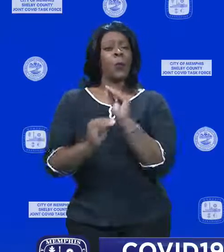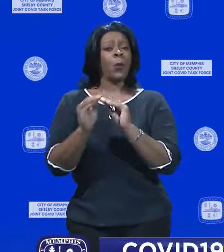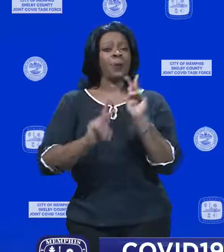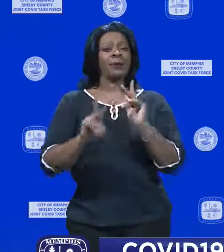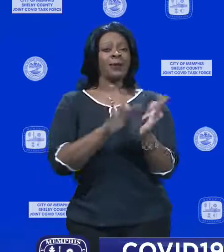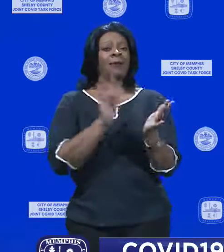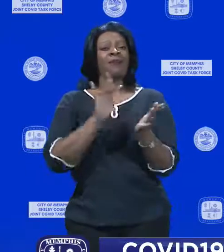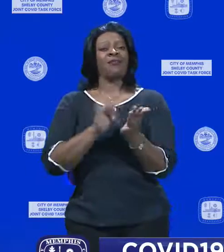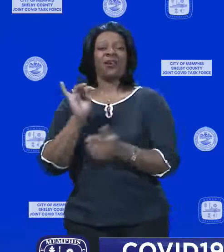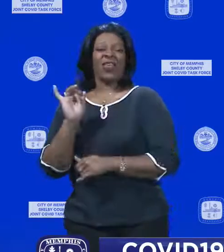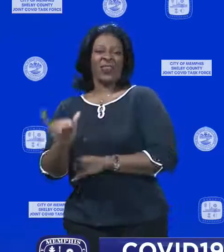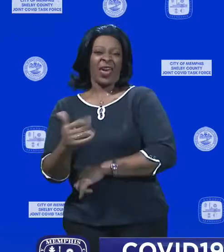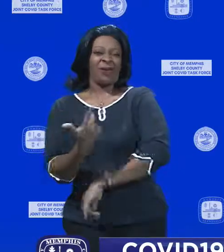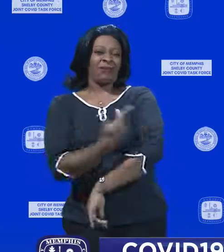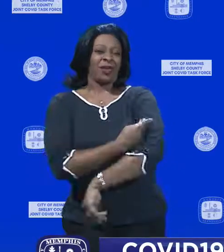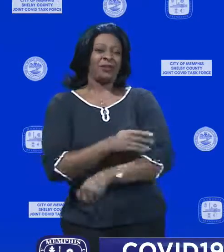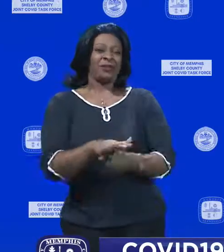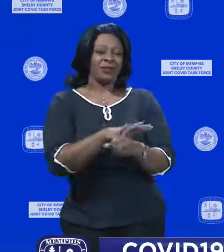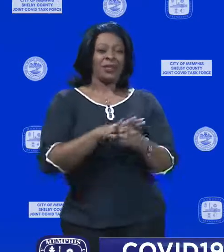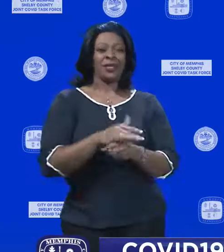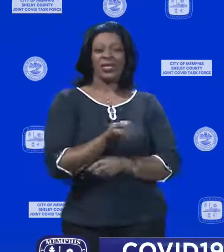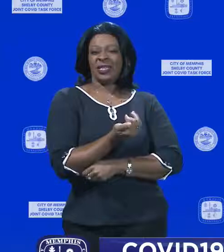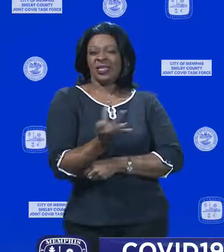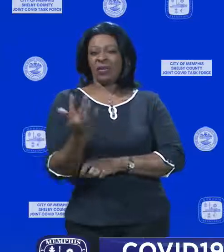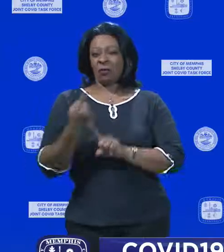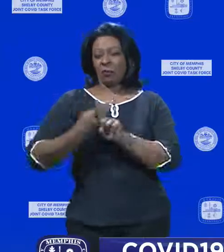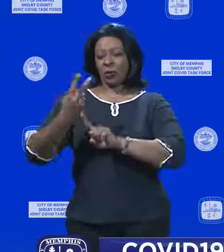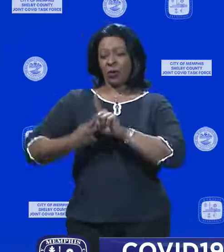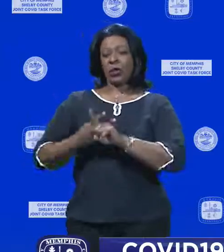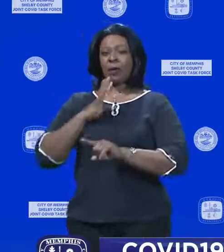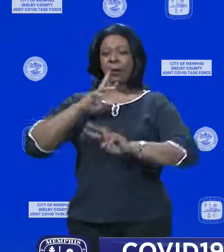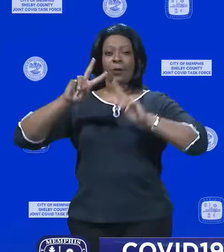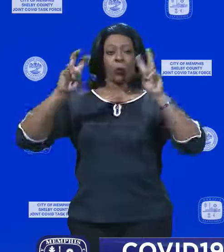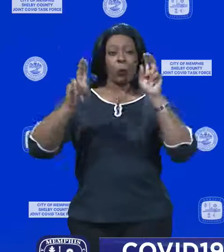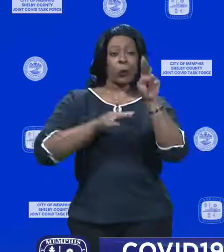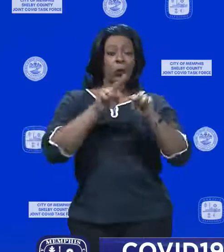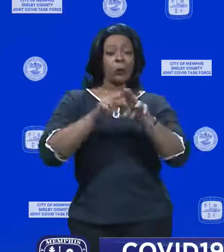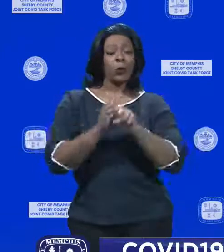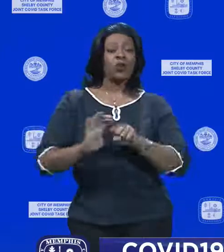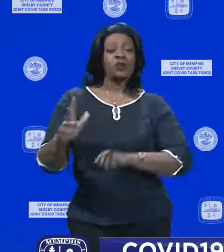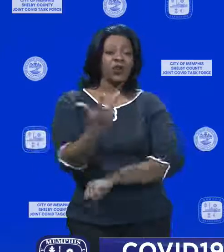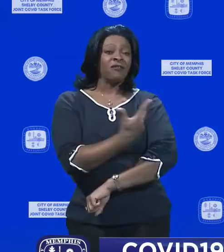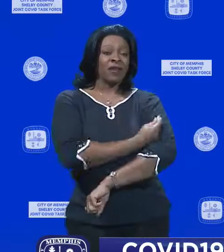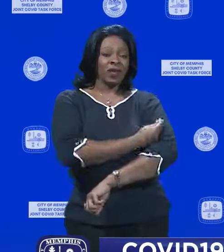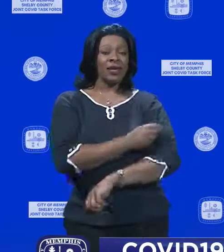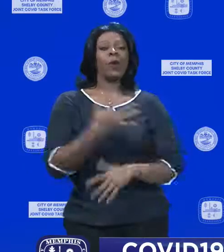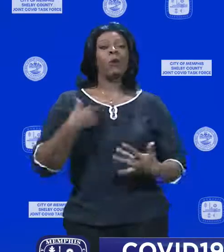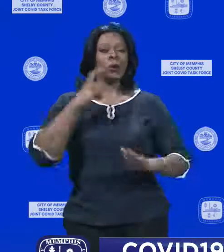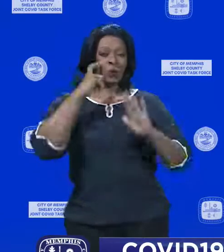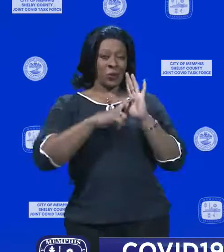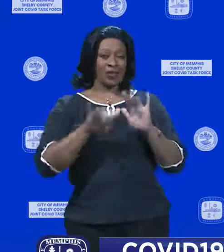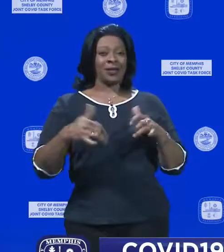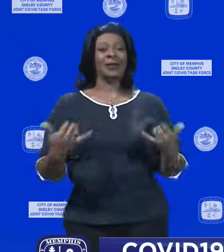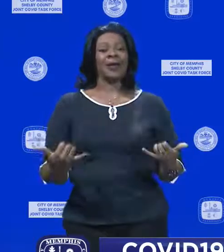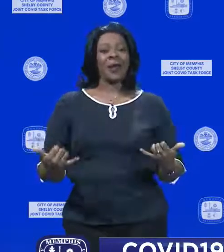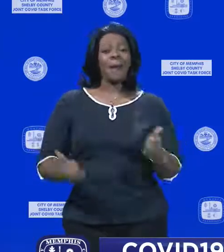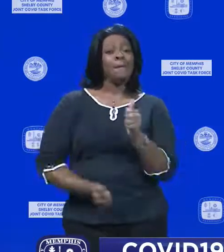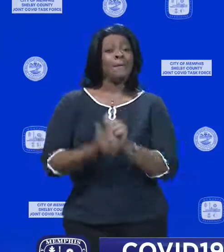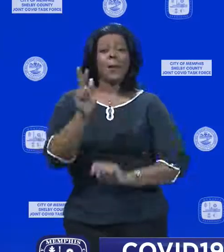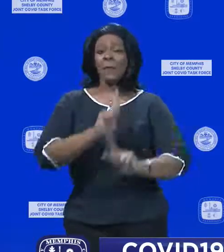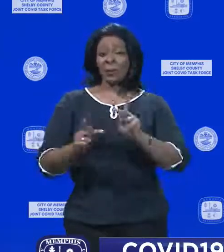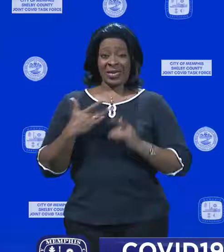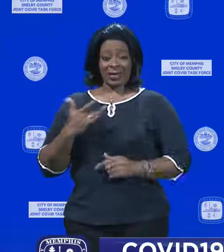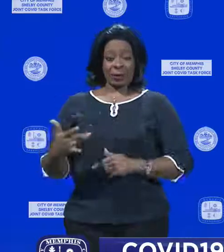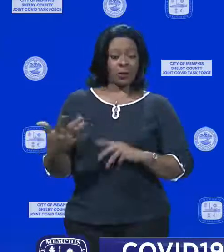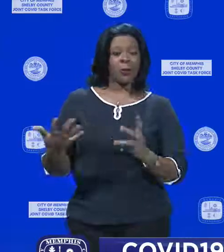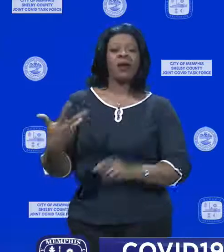taking their vaccine. We talked some number of months ago about the normalization of vaccine, and that's actually what we're seeing. A majority of people today